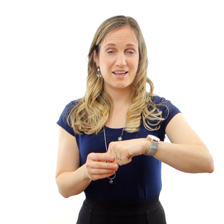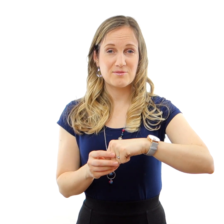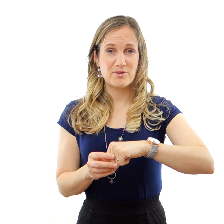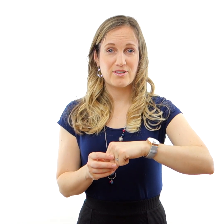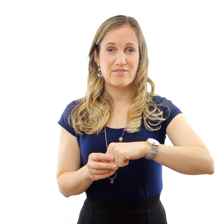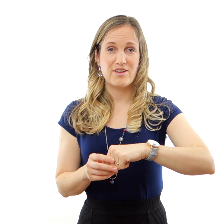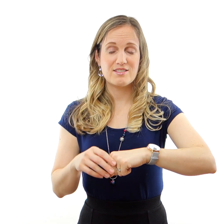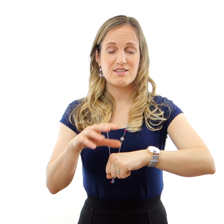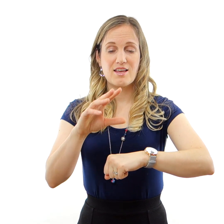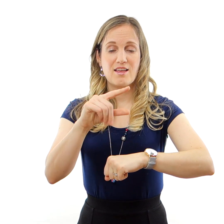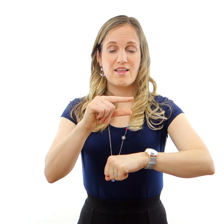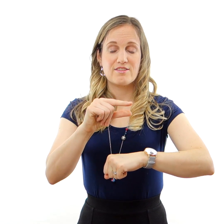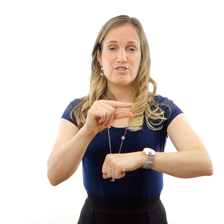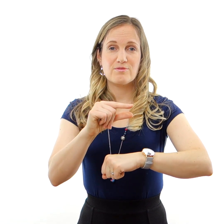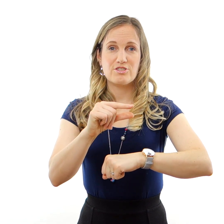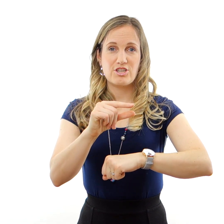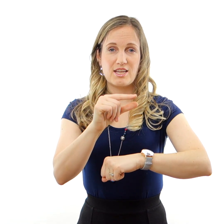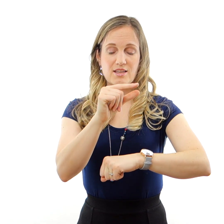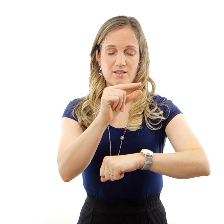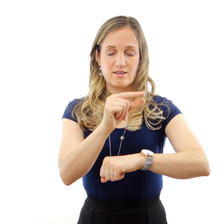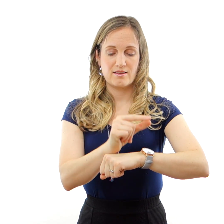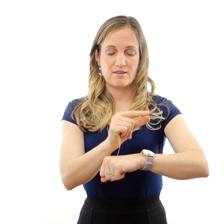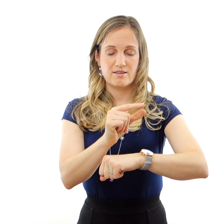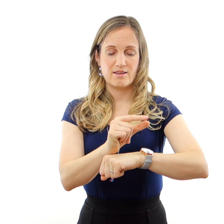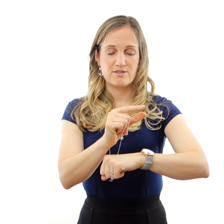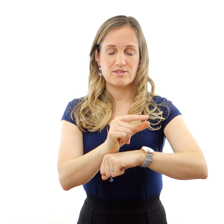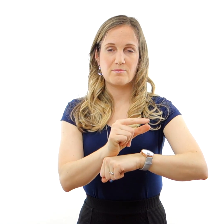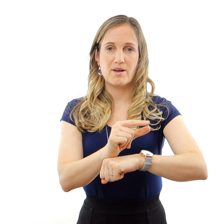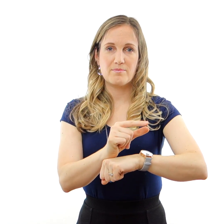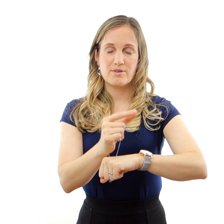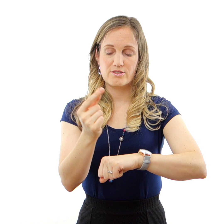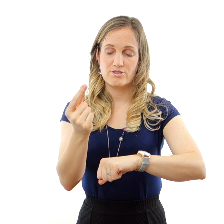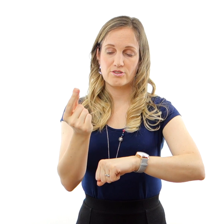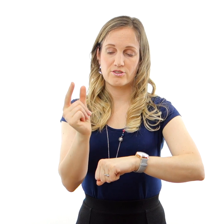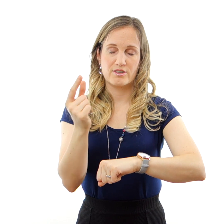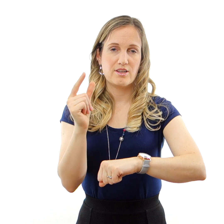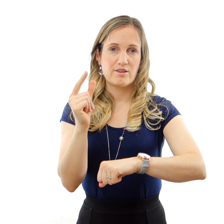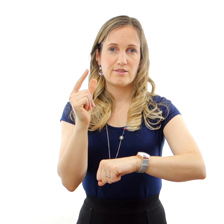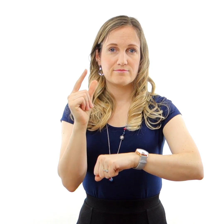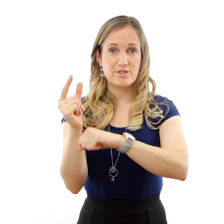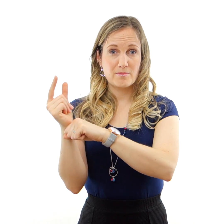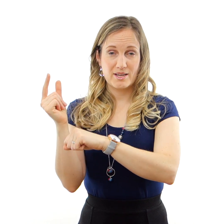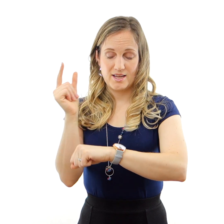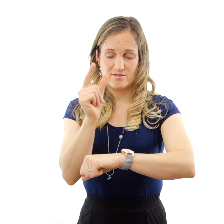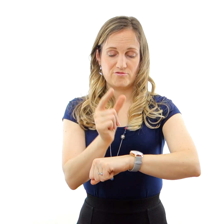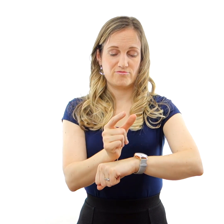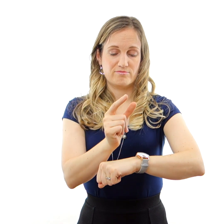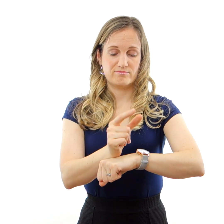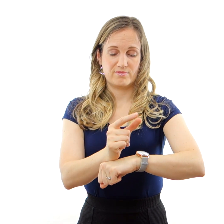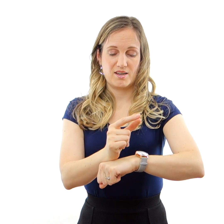and put it in a fist, then you do a G. And you just bump your dominant hand kind